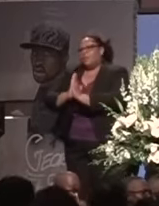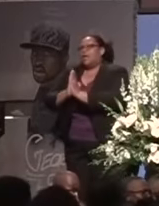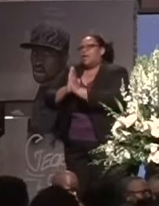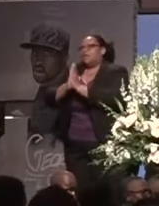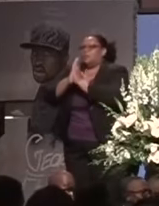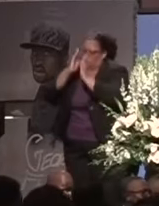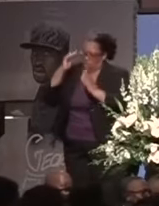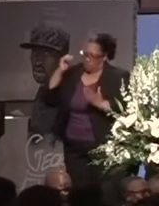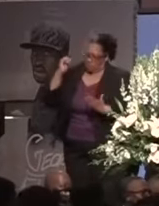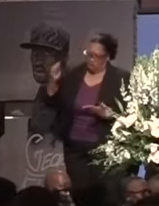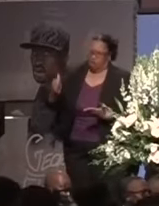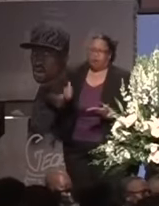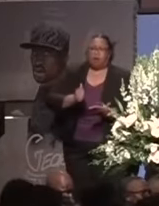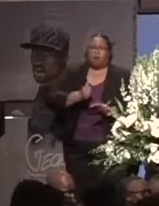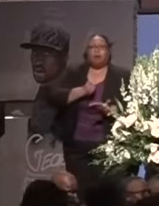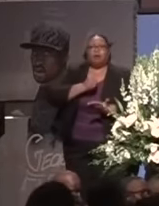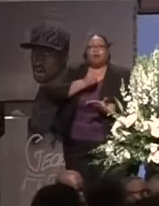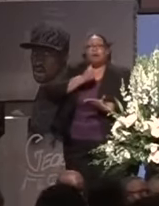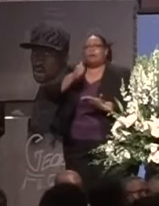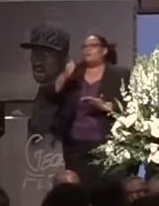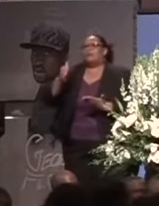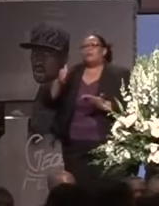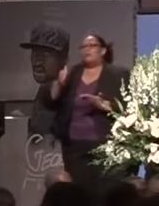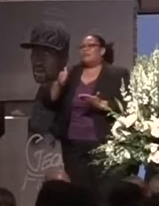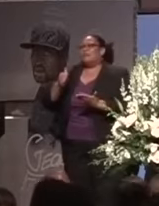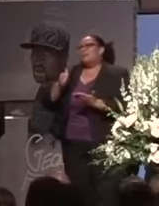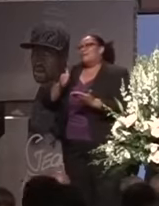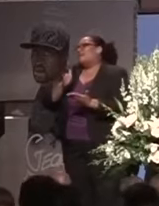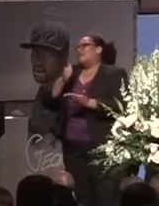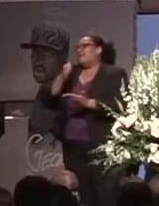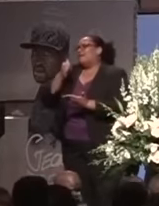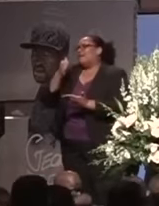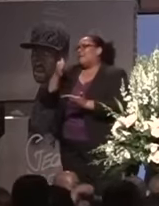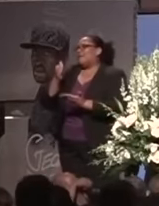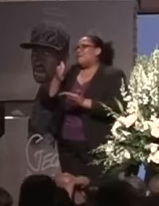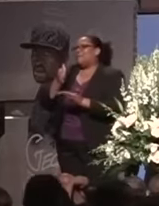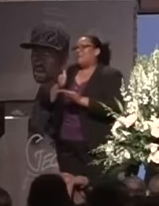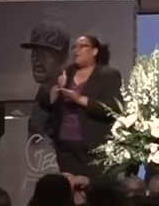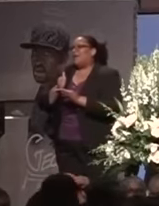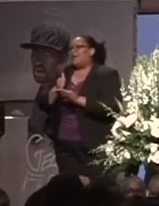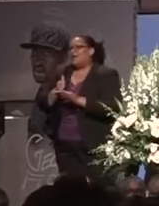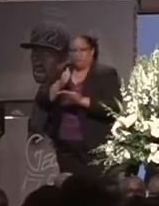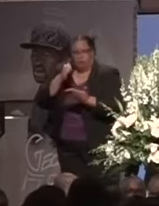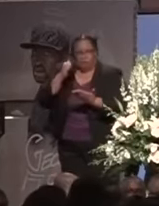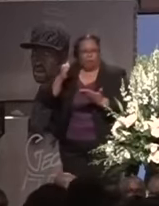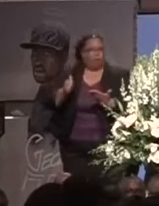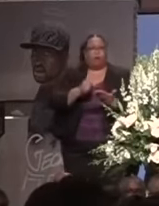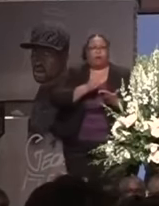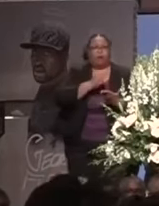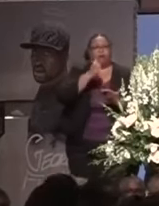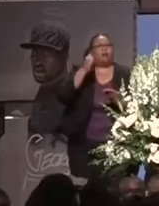There's nobody like you. You're still suffering. You can still do anything